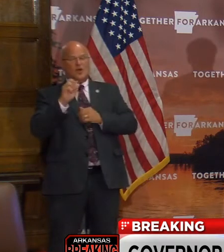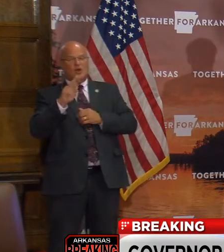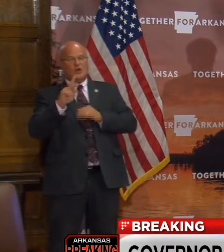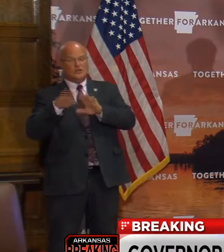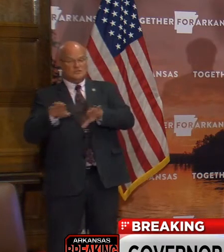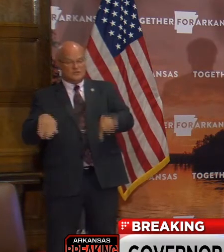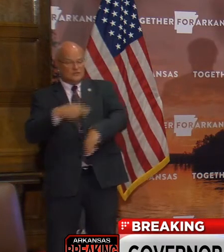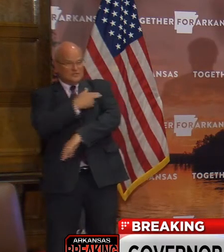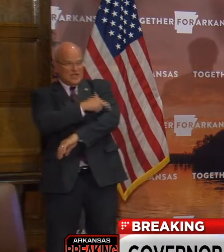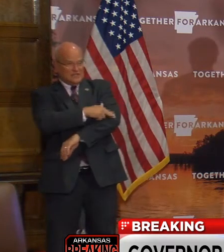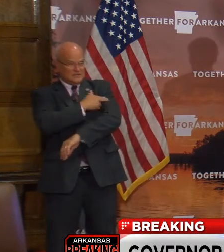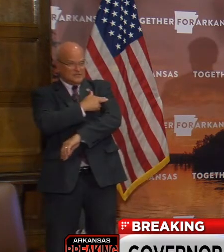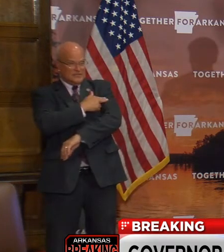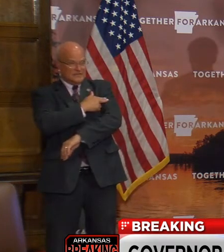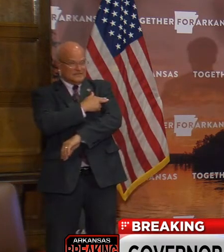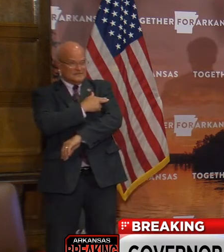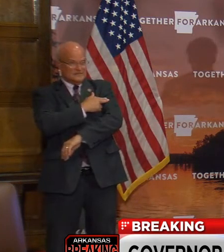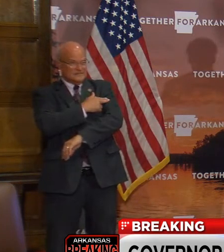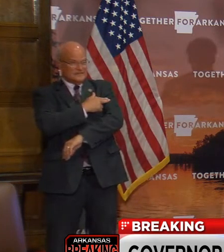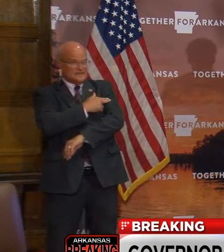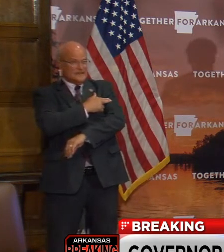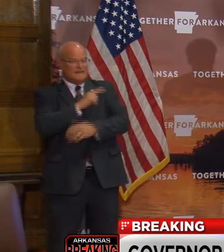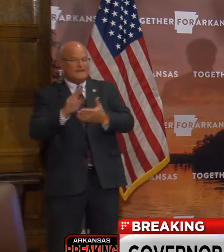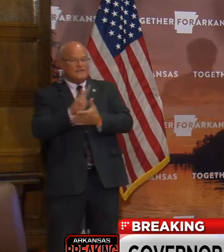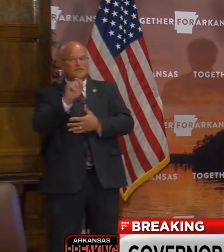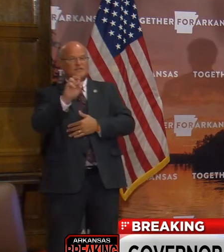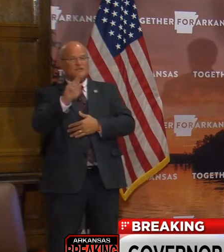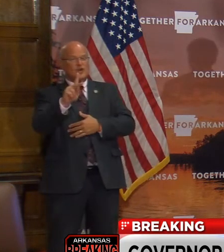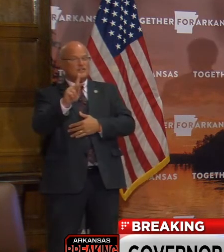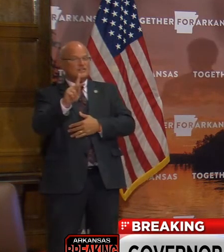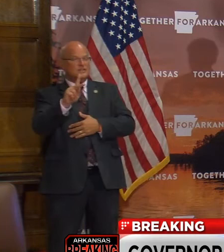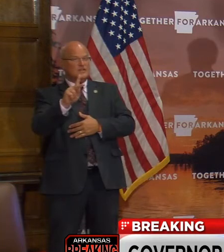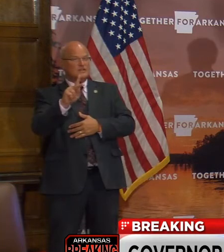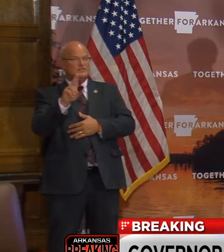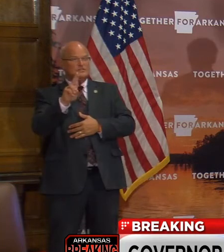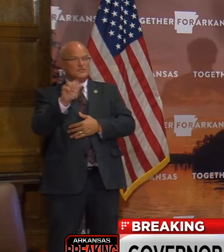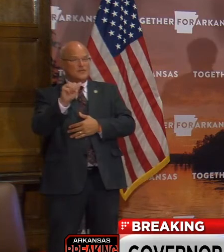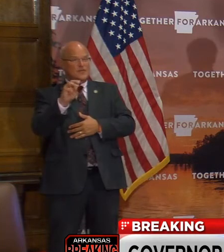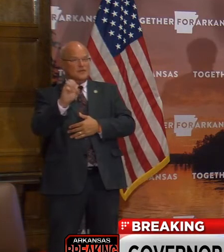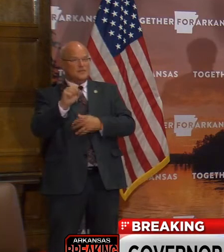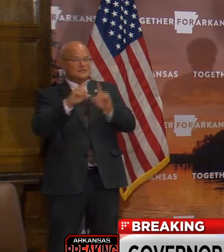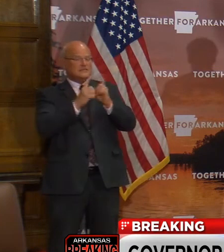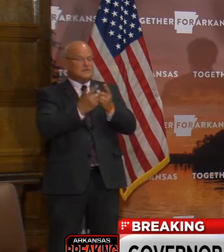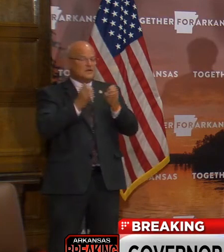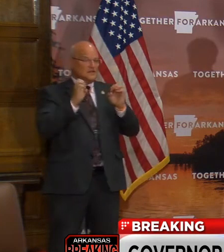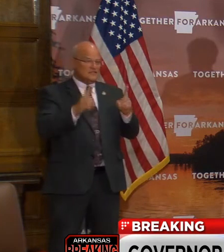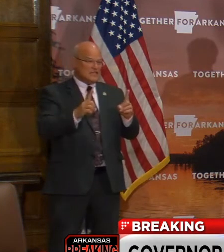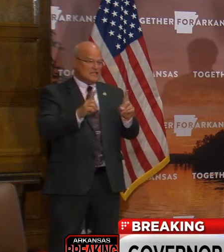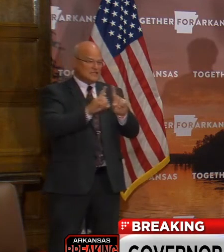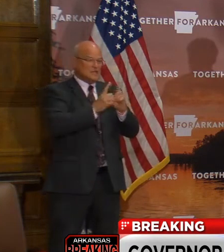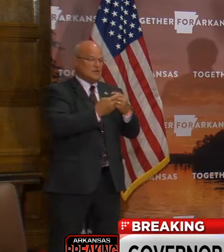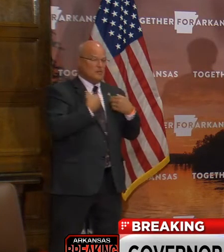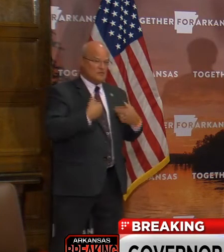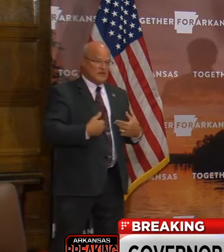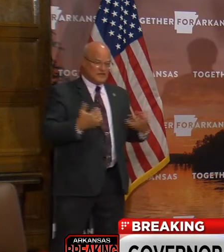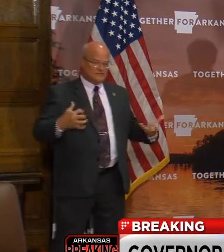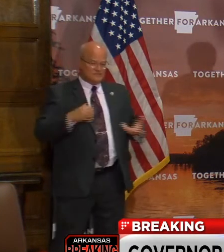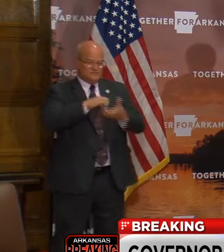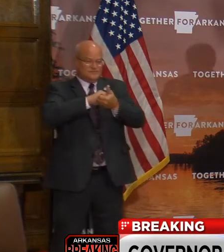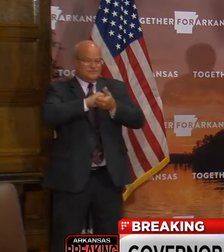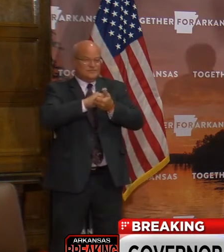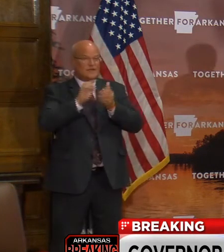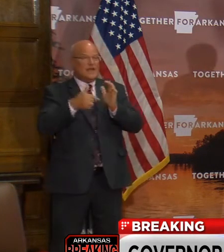Children's Hospital, University of Arkansas Medical Sciences, the Department of Education, and the Department of Health.